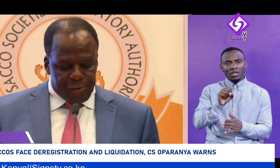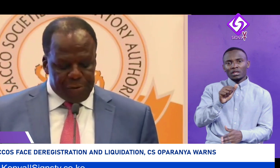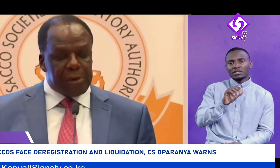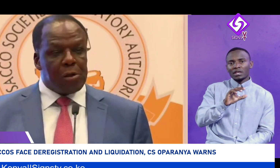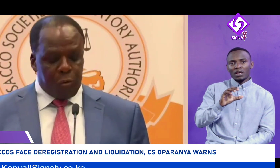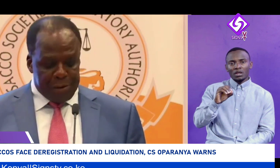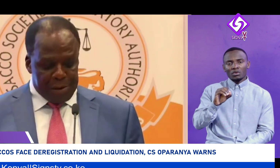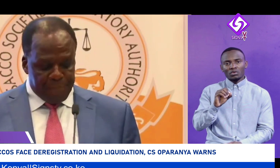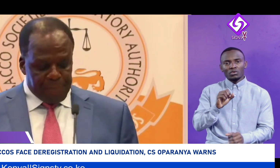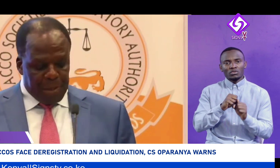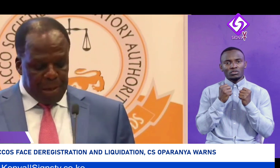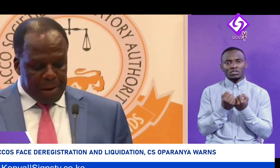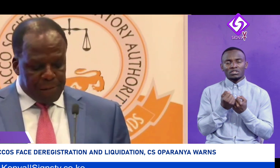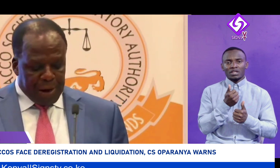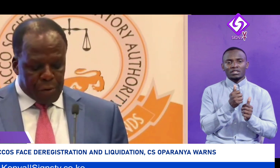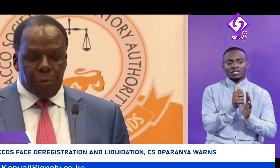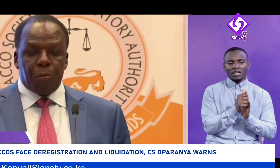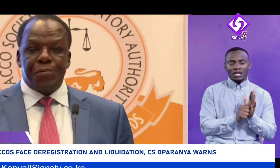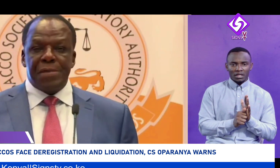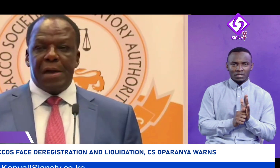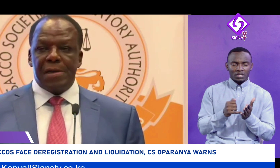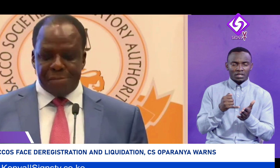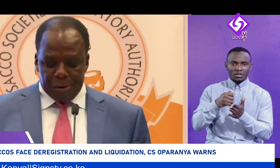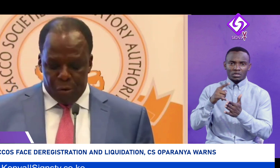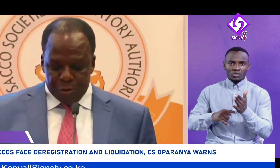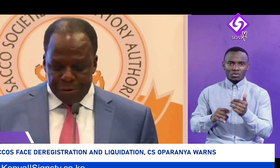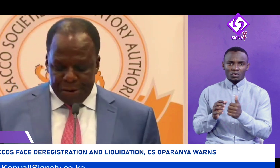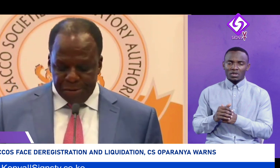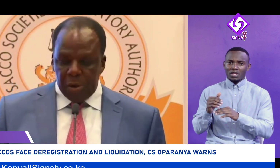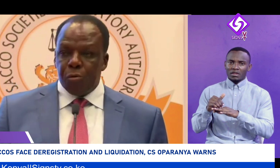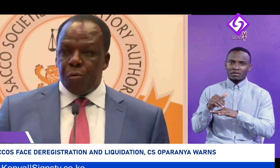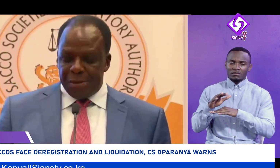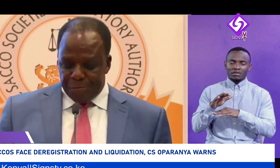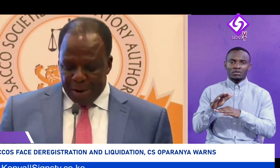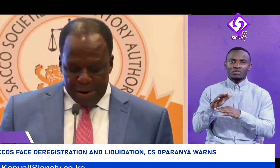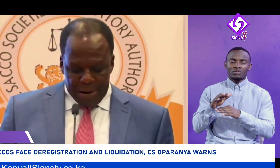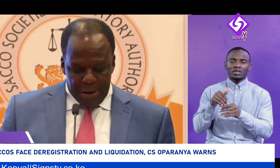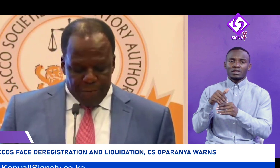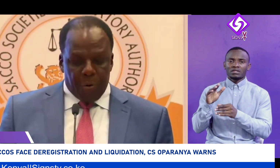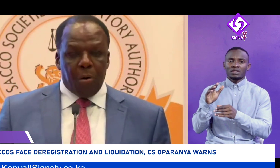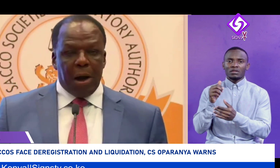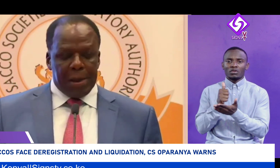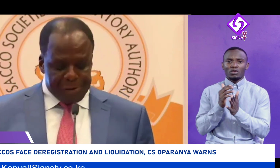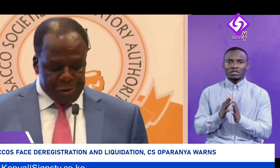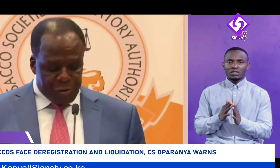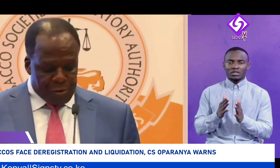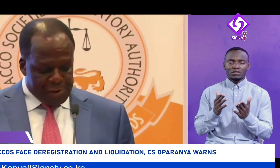regulation, including a referral of such external auditors to Iebc for additional